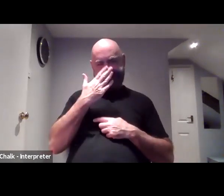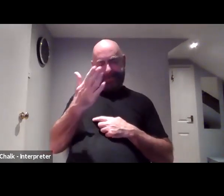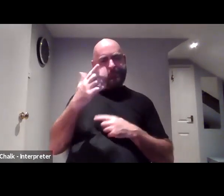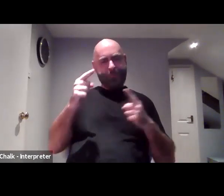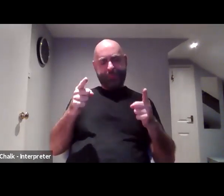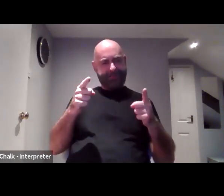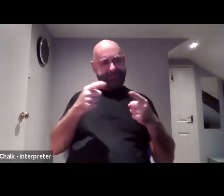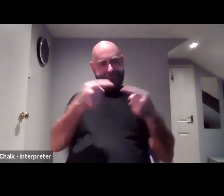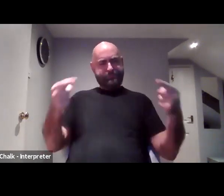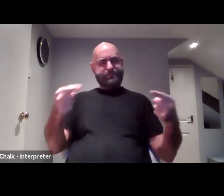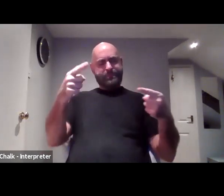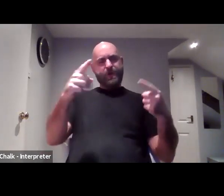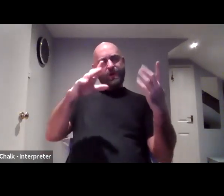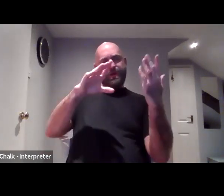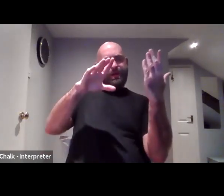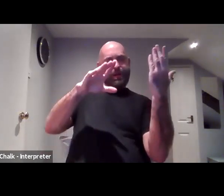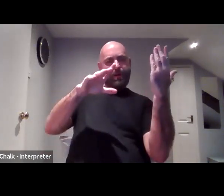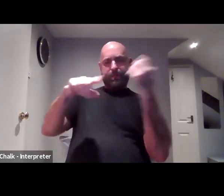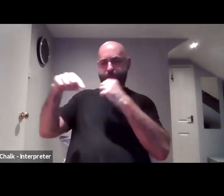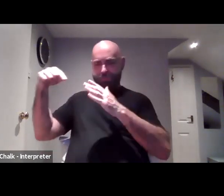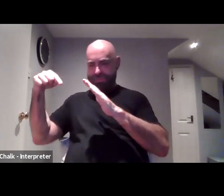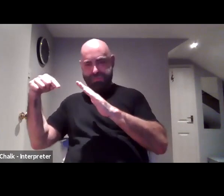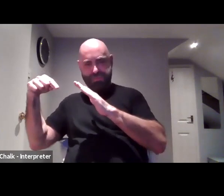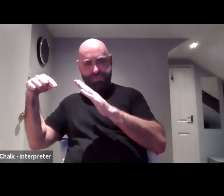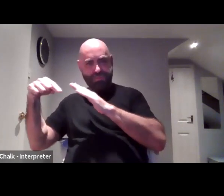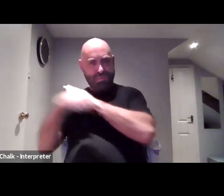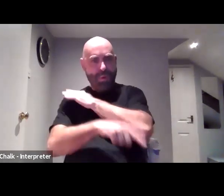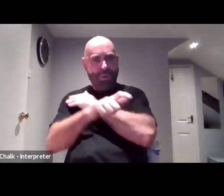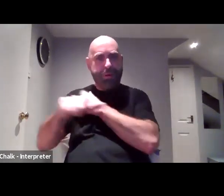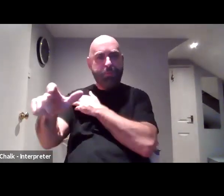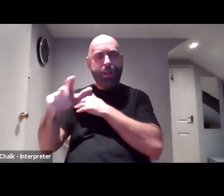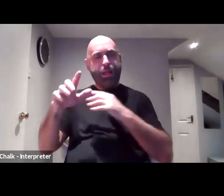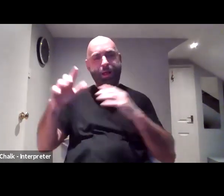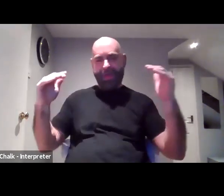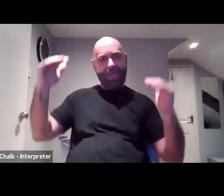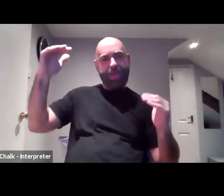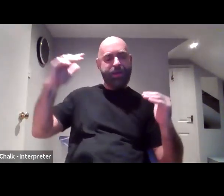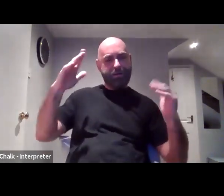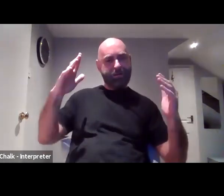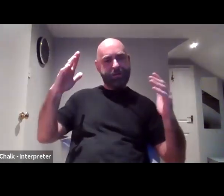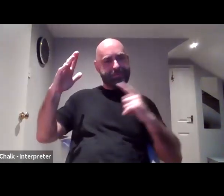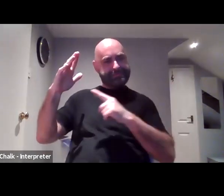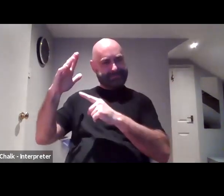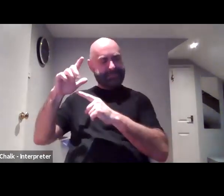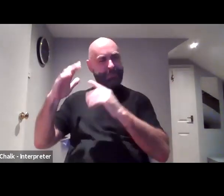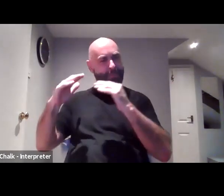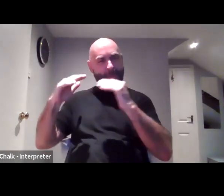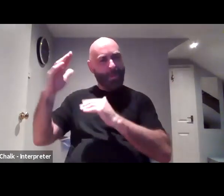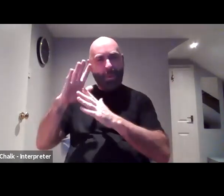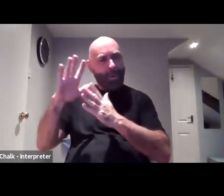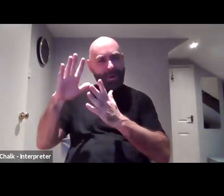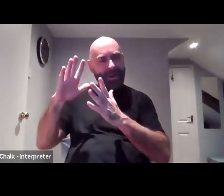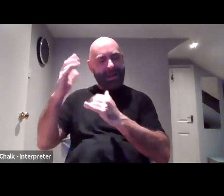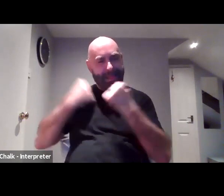inverse social gradient in morbidity and mortality, which absolutely revolutionized the field.